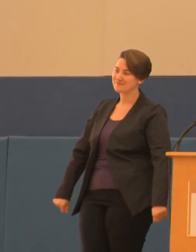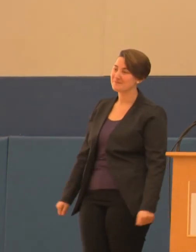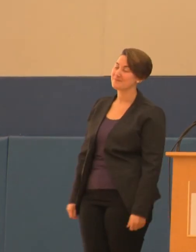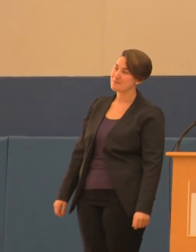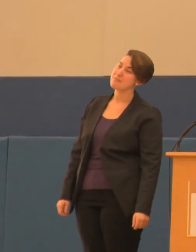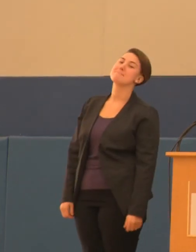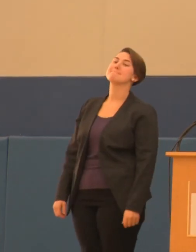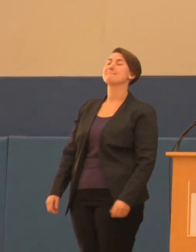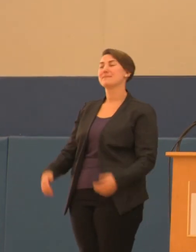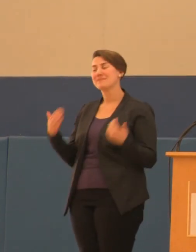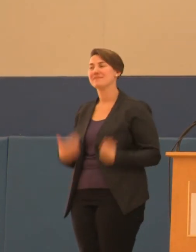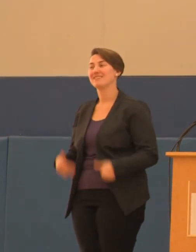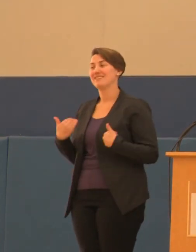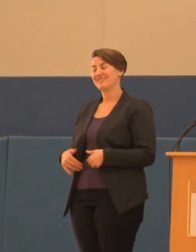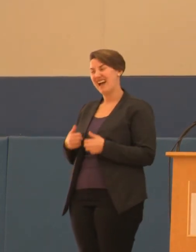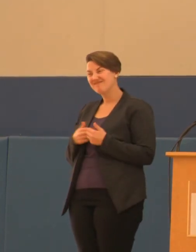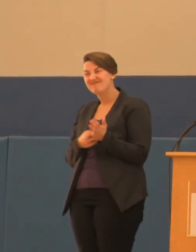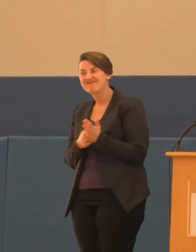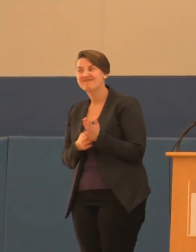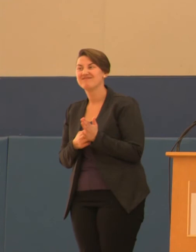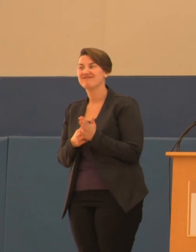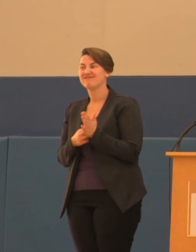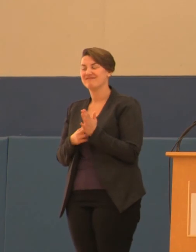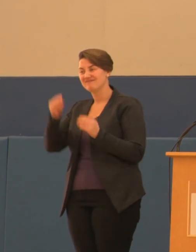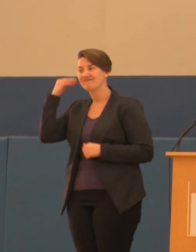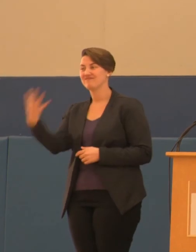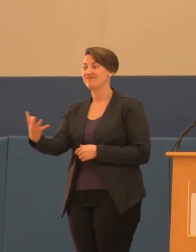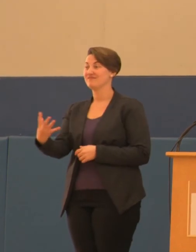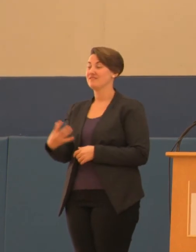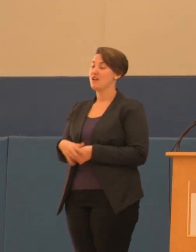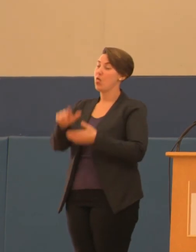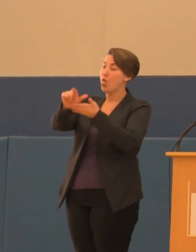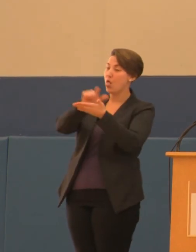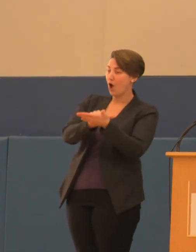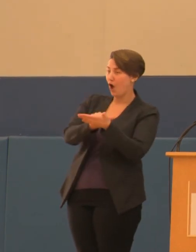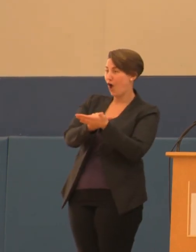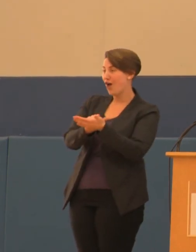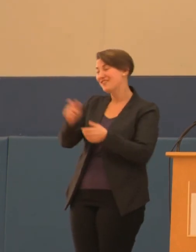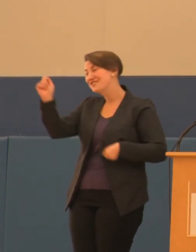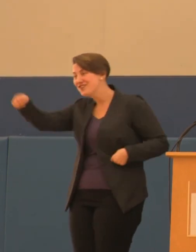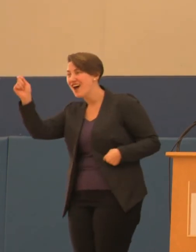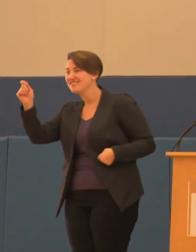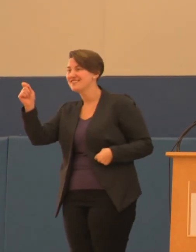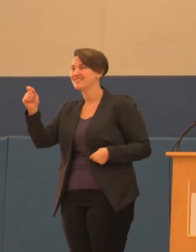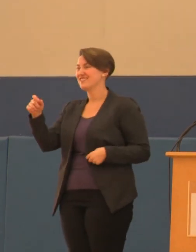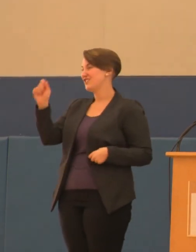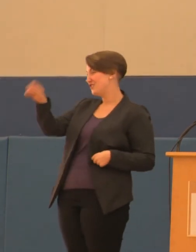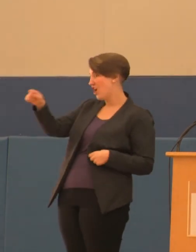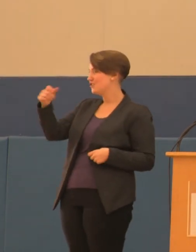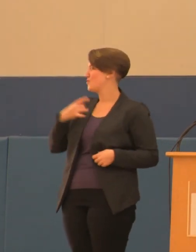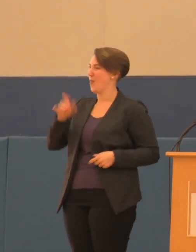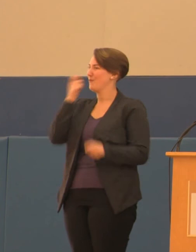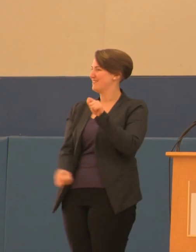And I really genuinely mean this. The law and the judges do not like